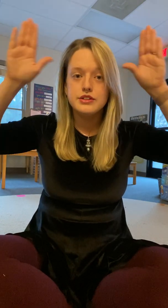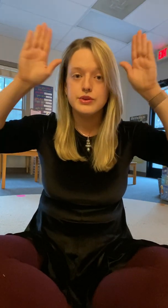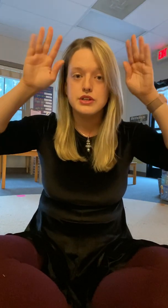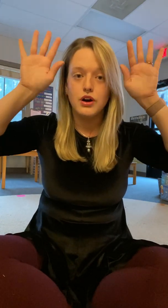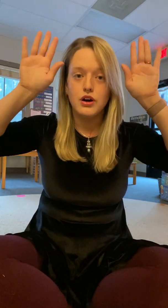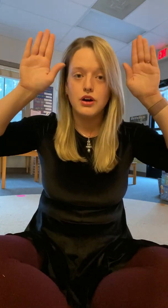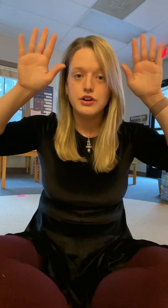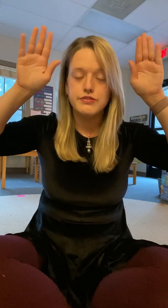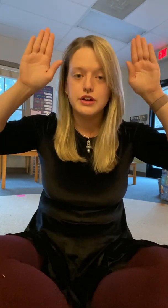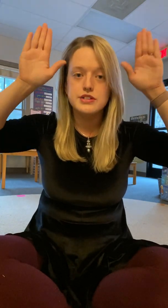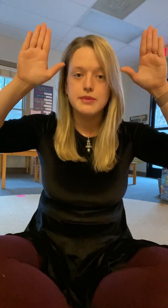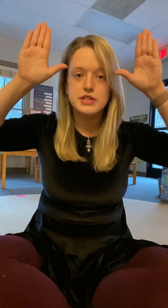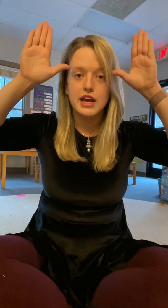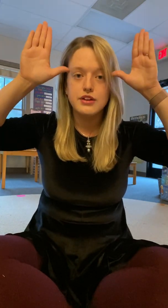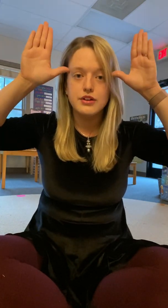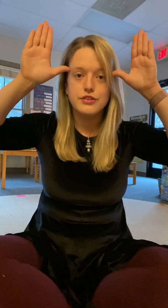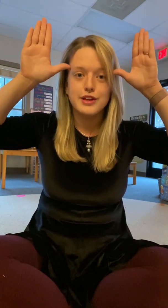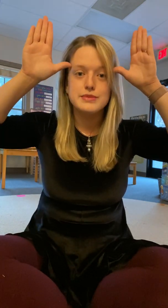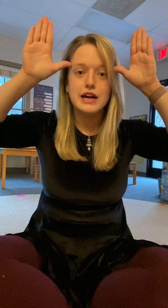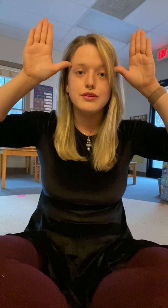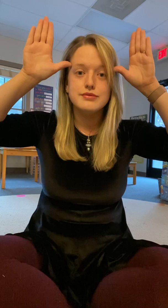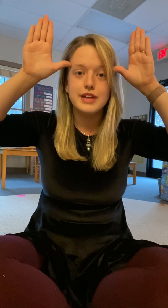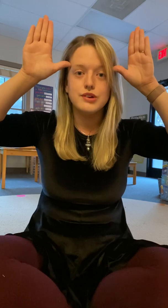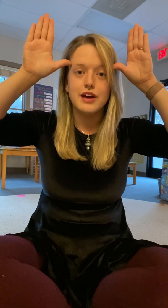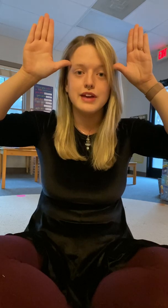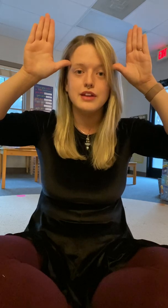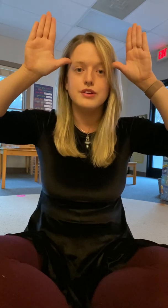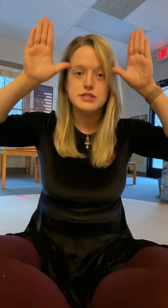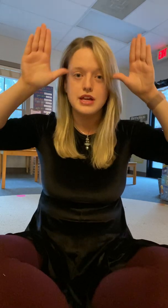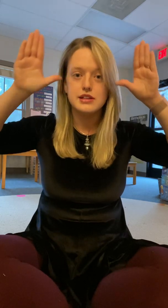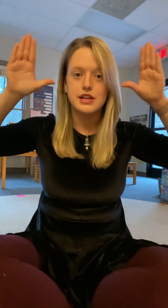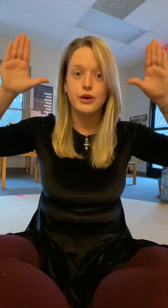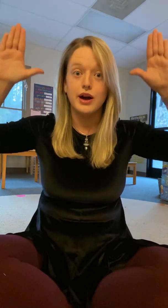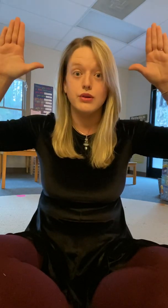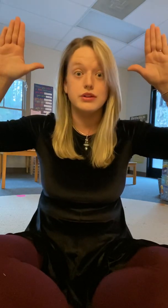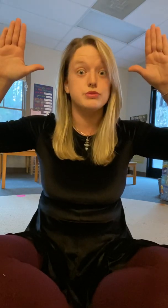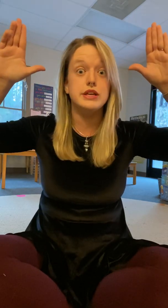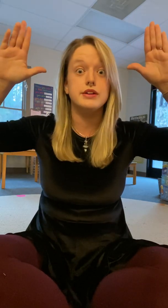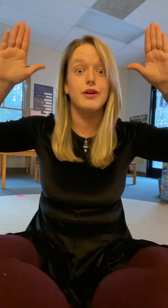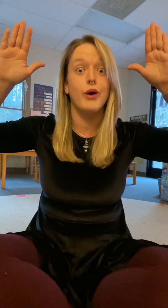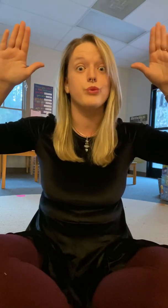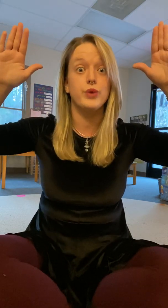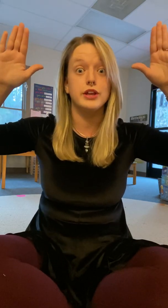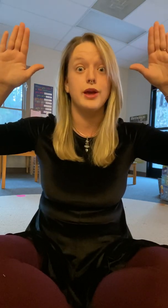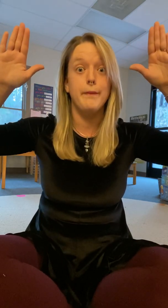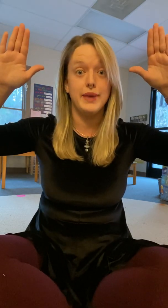it's all your fingers up together, your thumbs out like you have antlers, and then they go out because reindeer are really big.